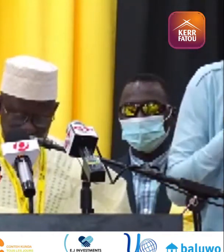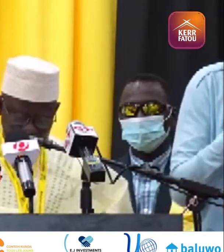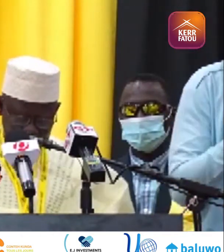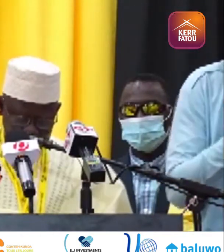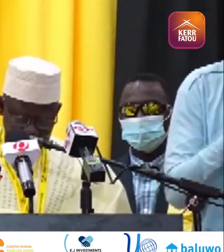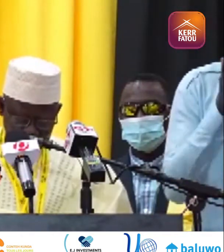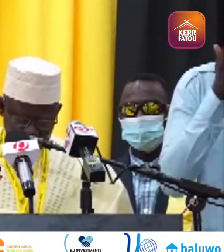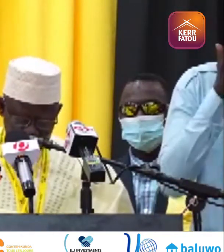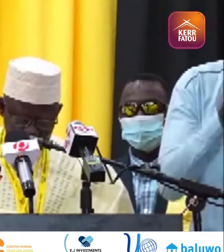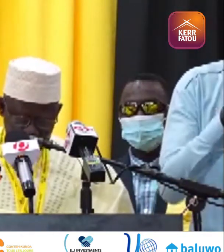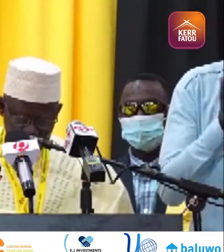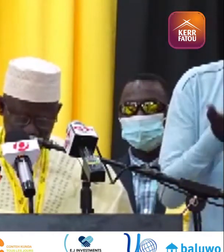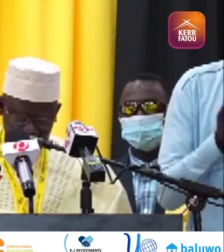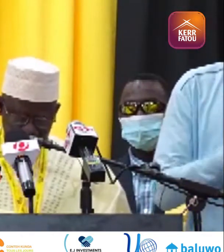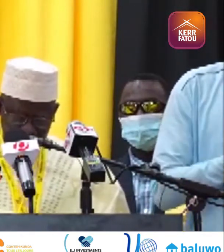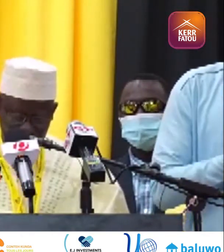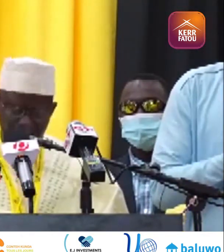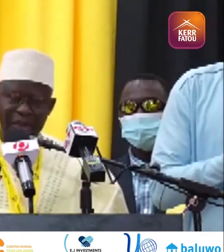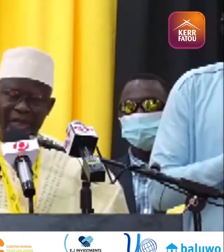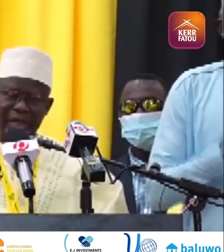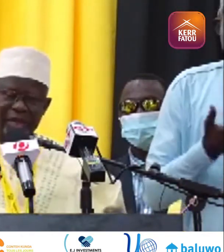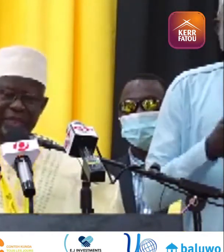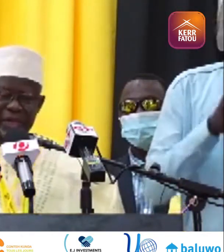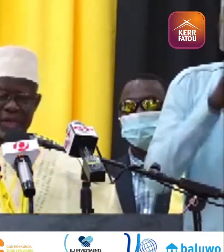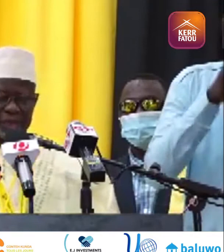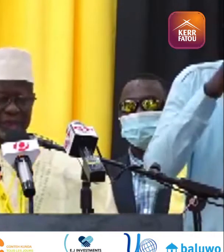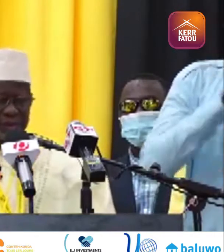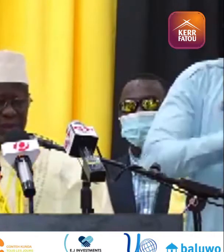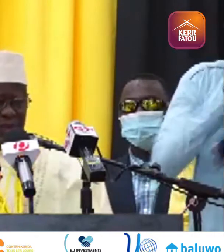I must say that in